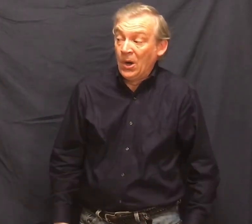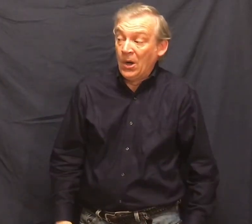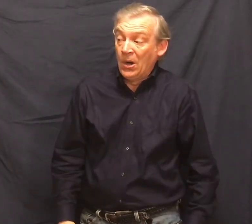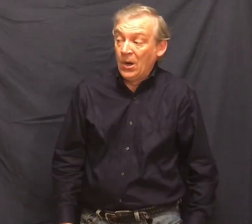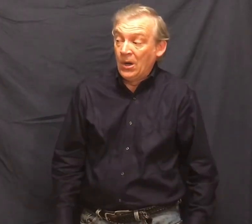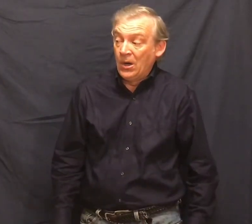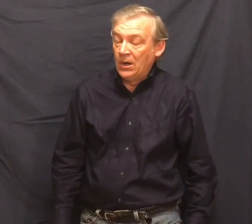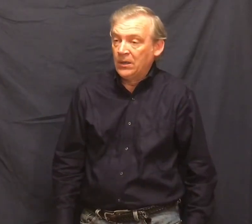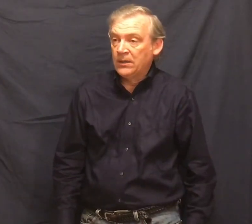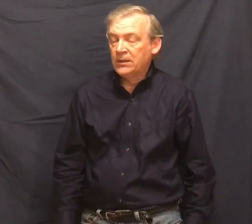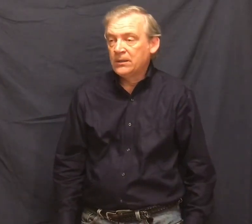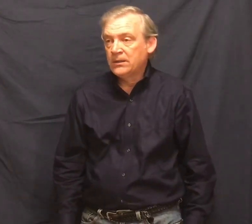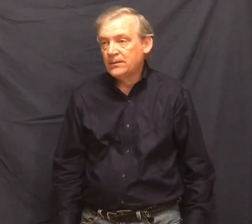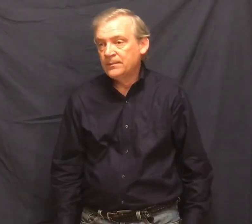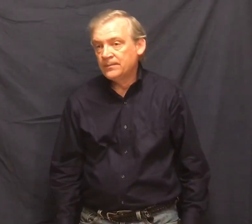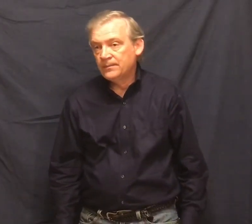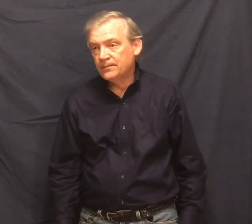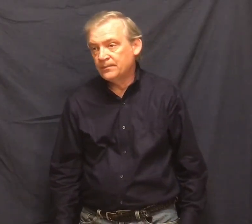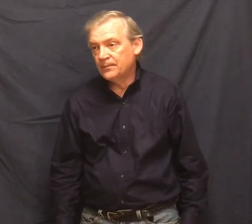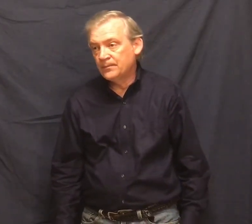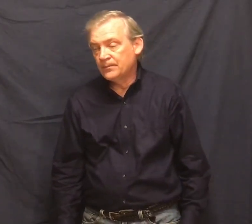"I told you you couldn't bring that pup in here."